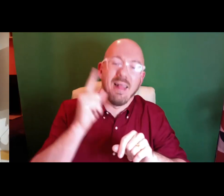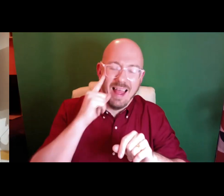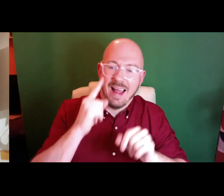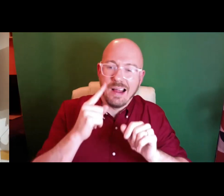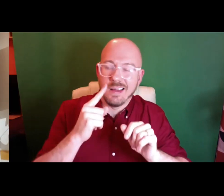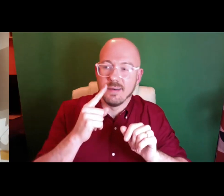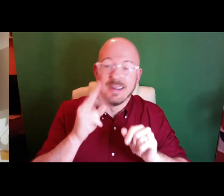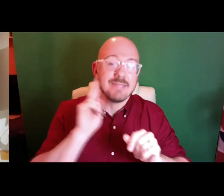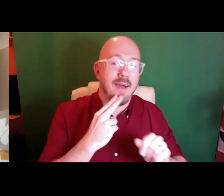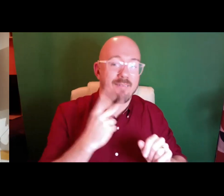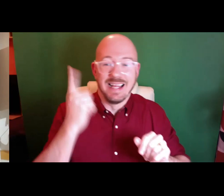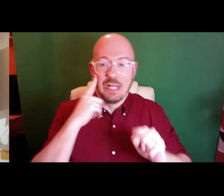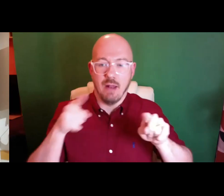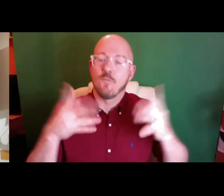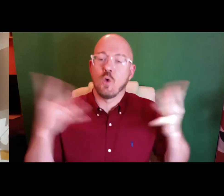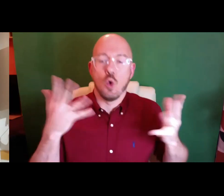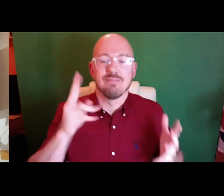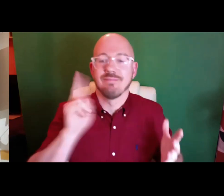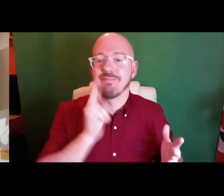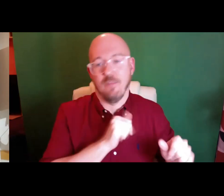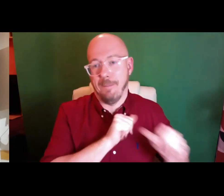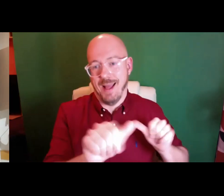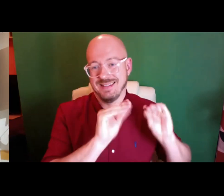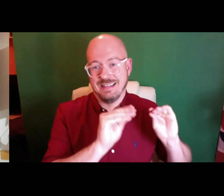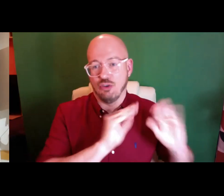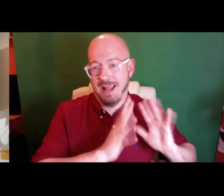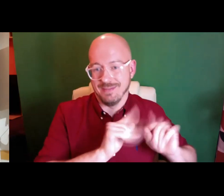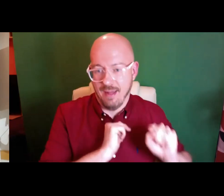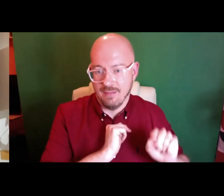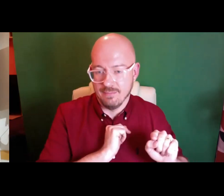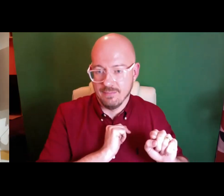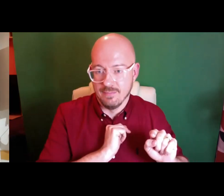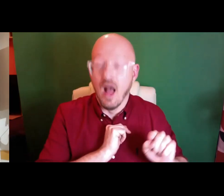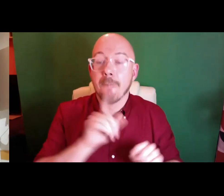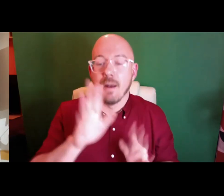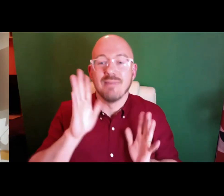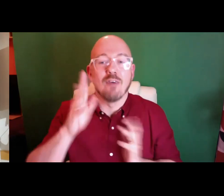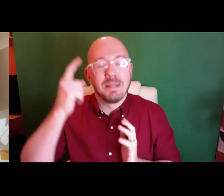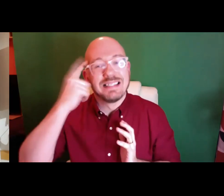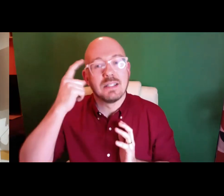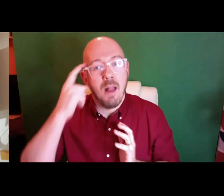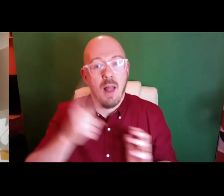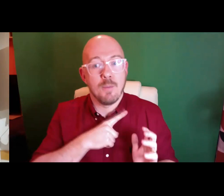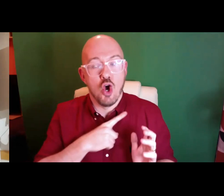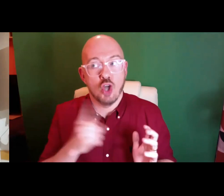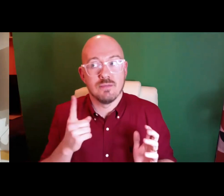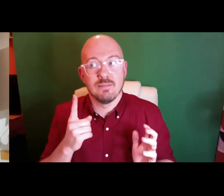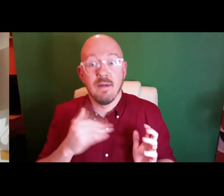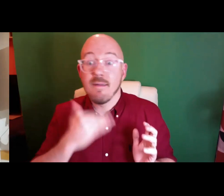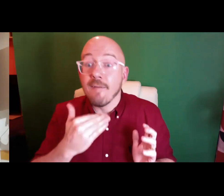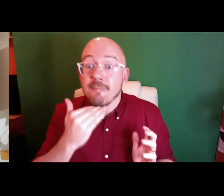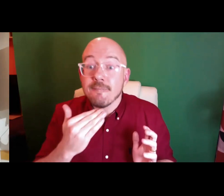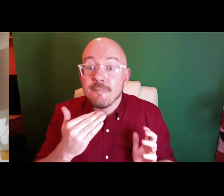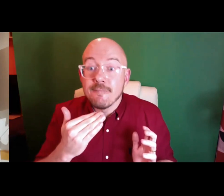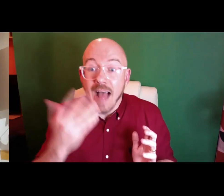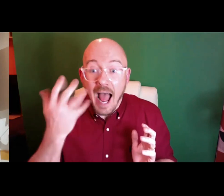Just to quickly add to Rachel's response to that question, of course, when it comes to whether it would be best to have deaf or hearing workers